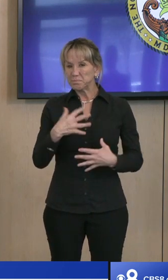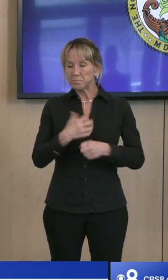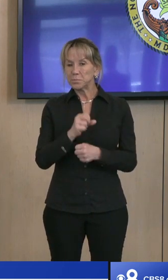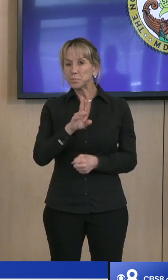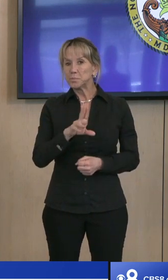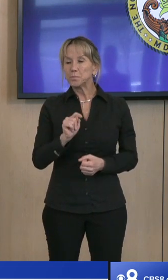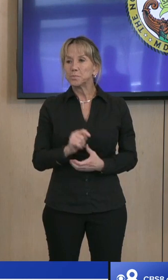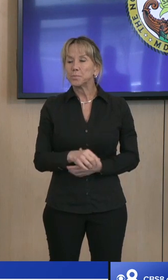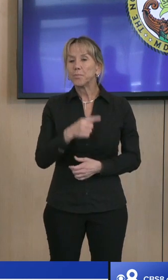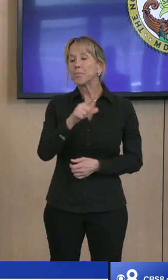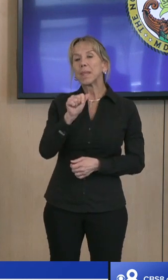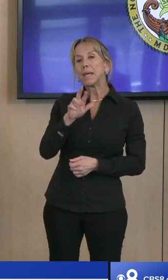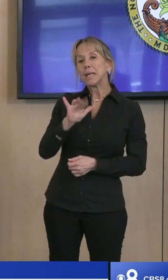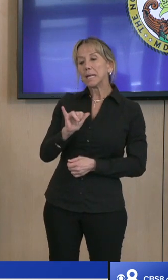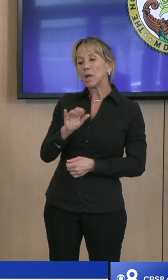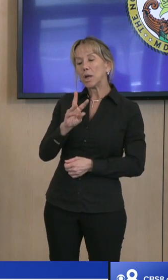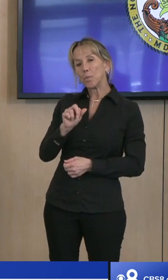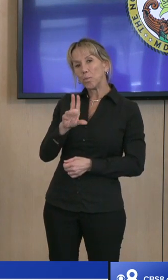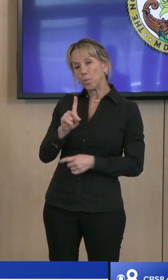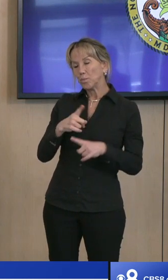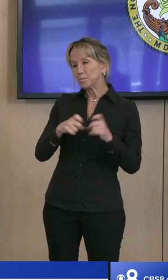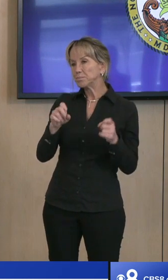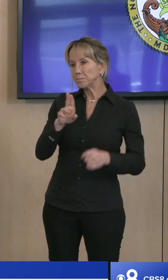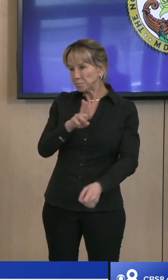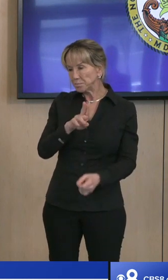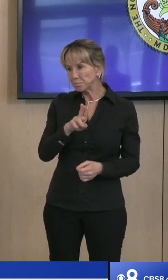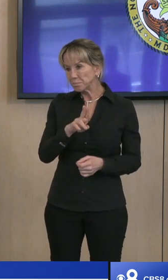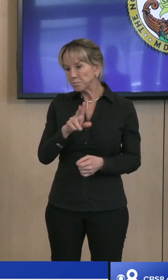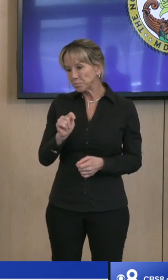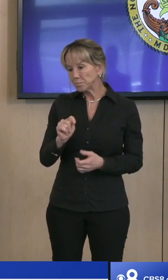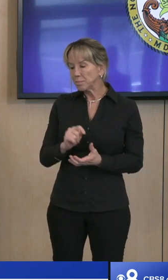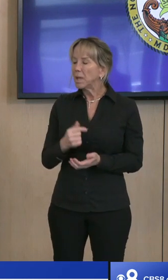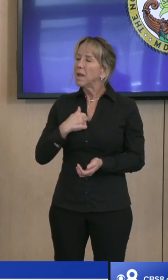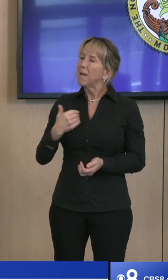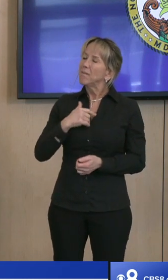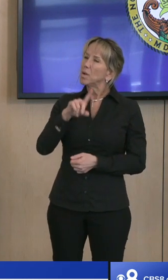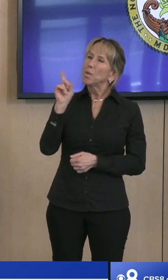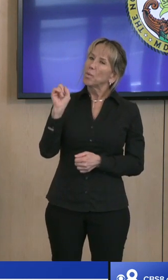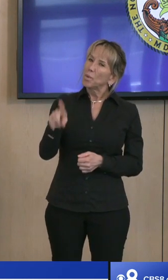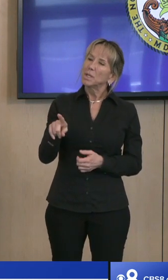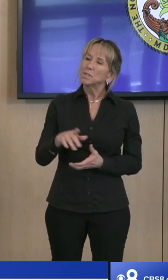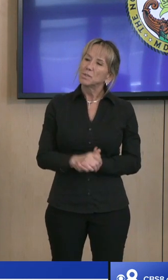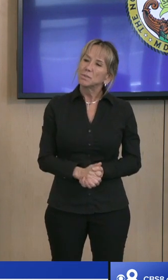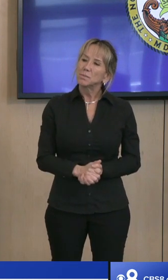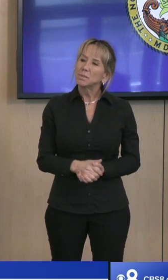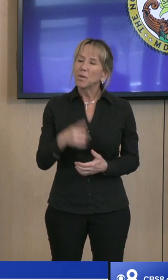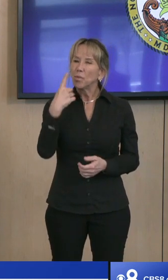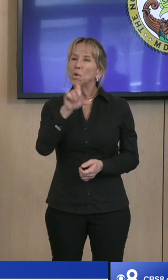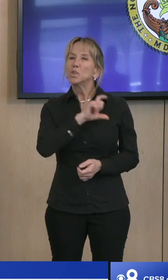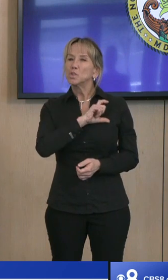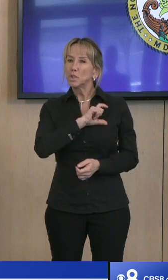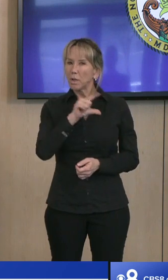Oh, hello, this is Gary Ward from the San Diego Union Tribune. And I had a question, I guess it's for Sheriff Gore.